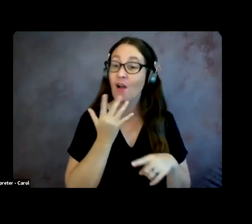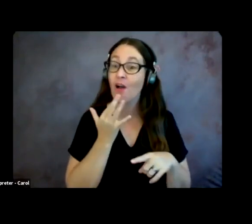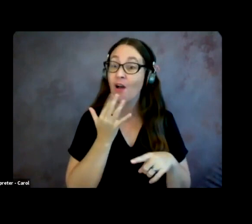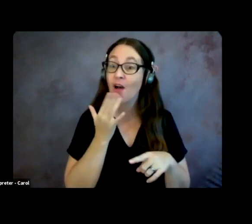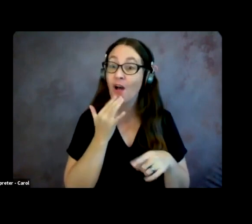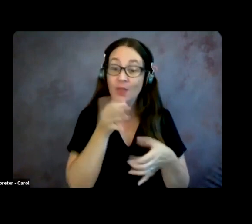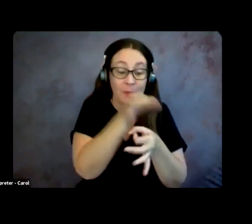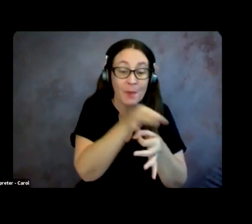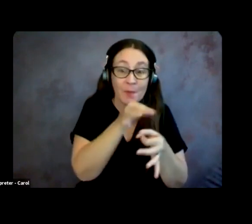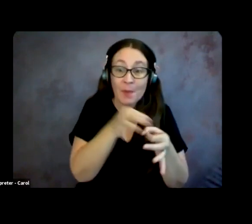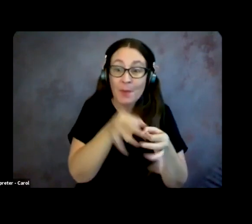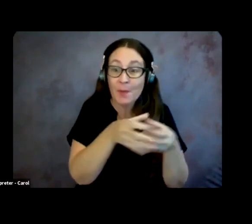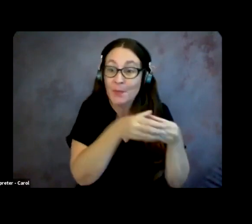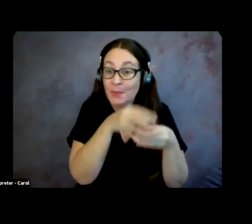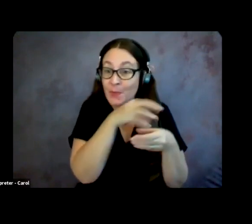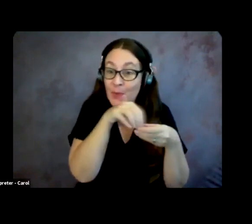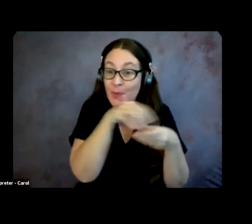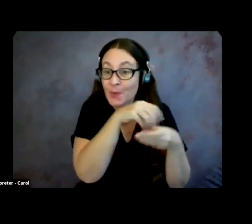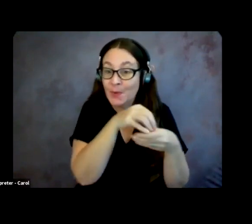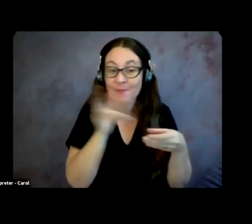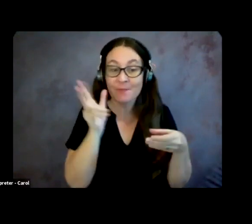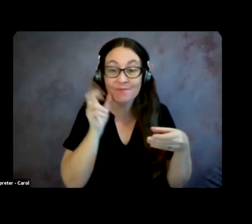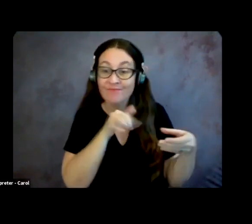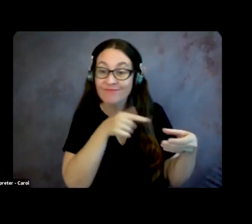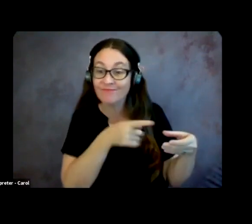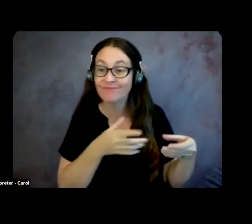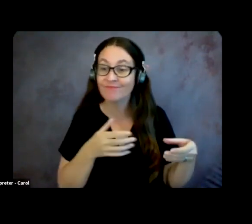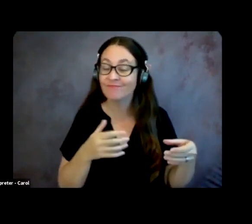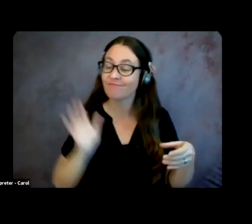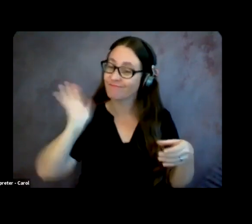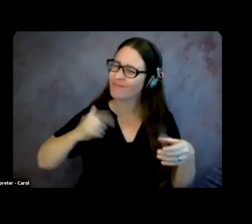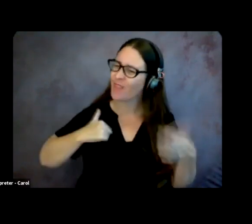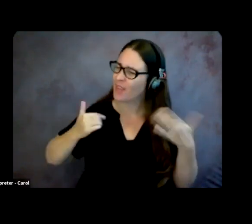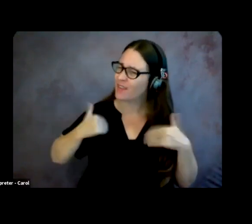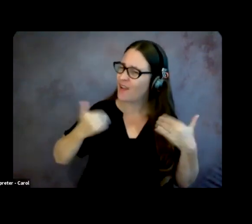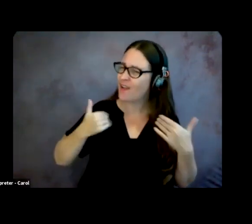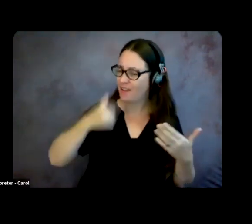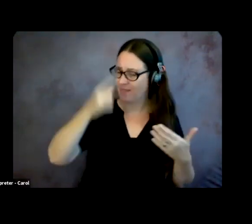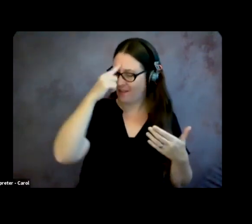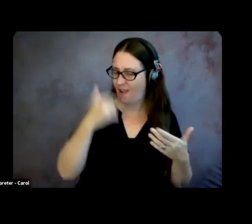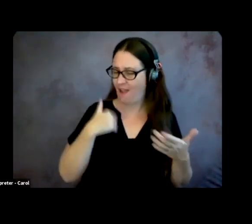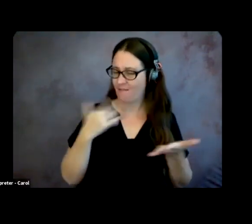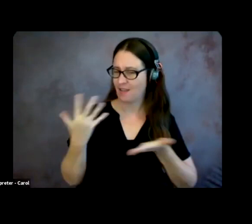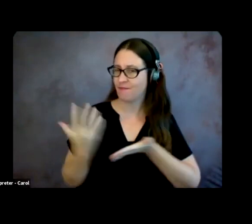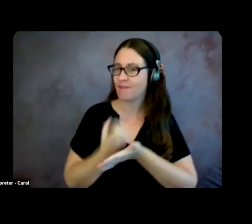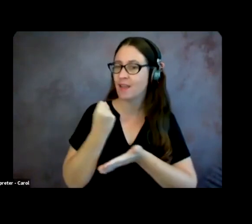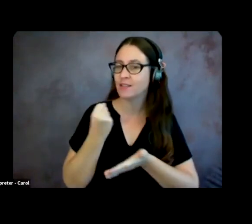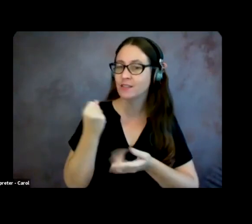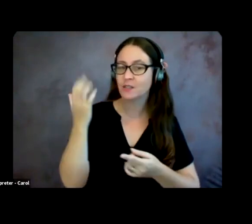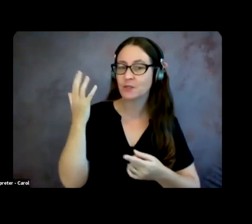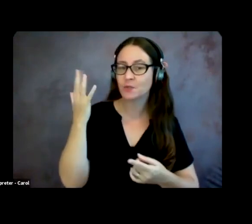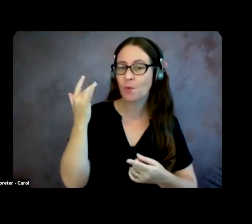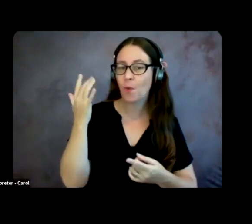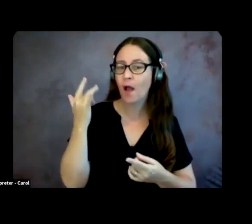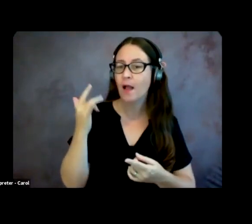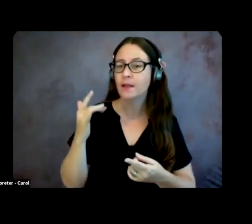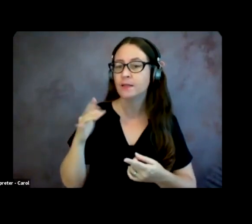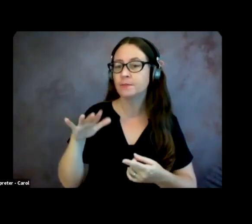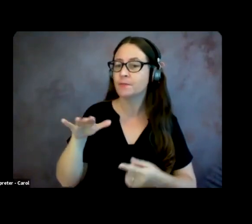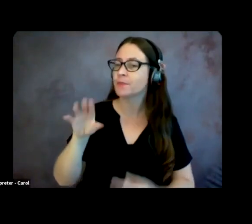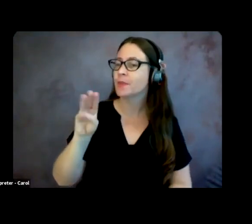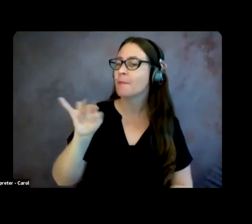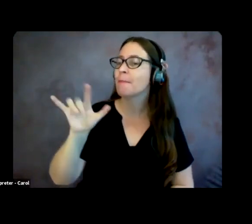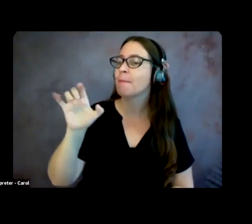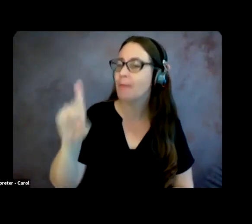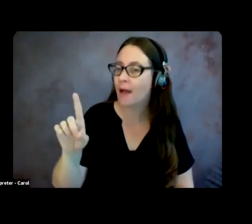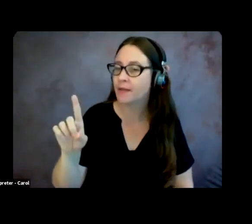Because I was so young, I think that I had an advantage. Because I only had a mild hearing loss, I never really had